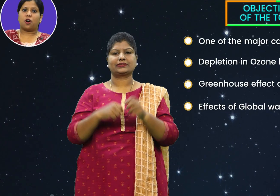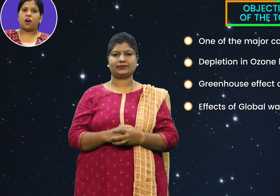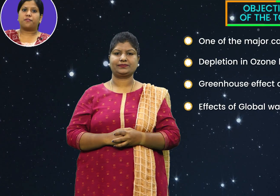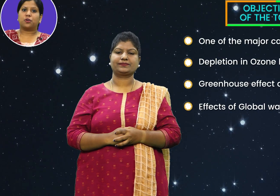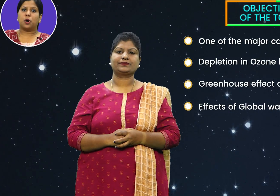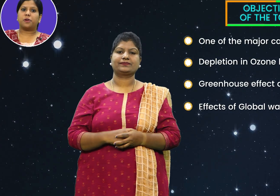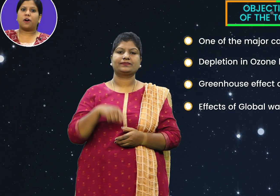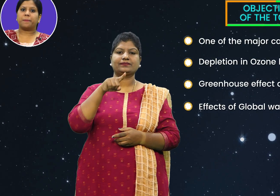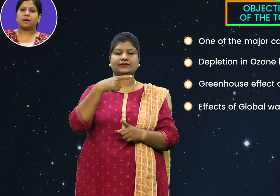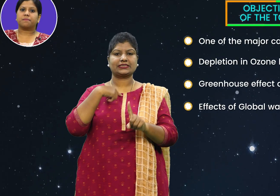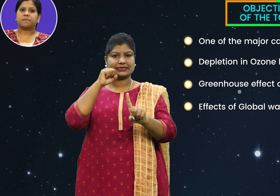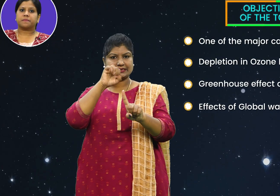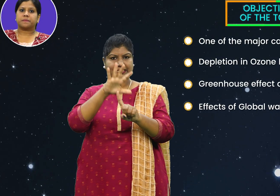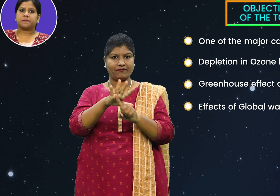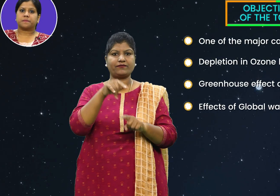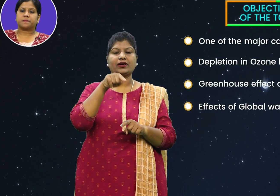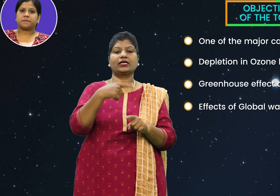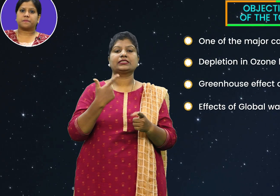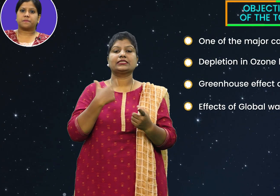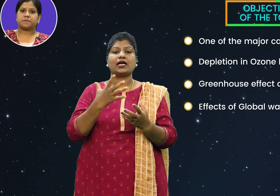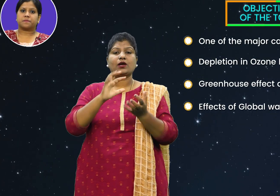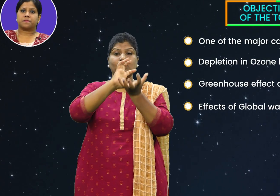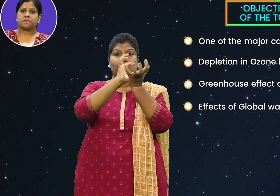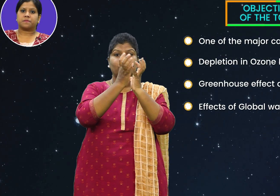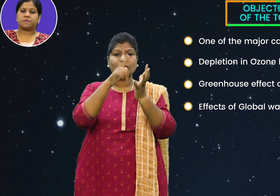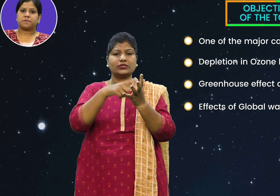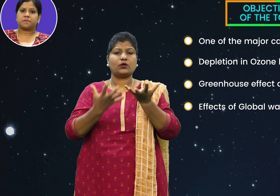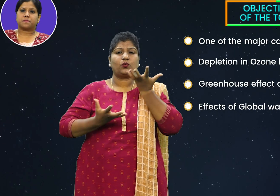Effects of global warming